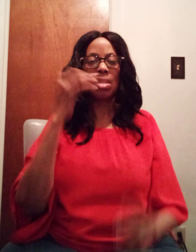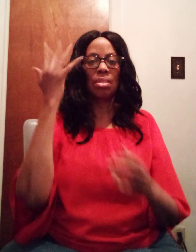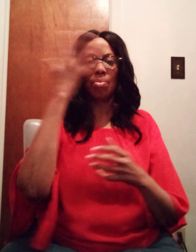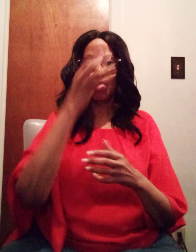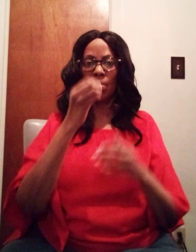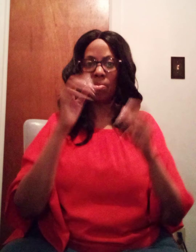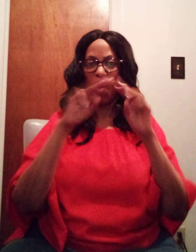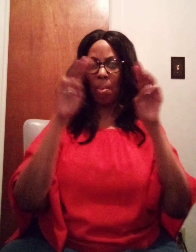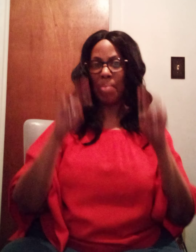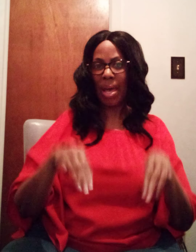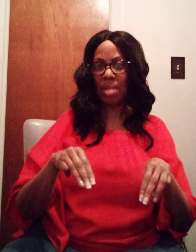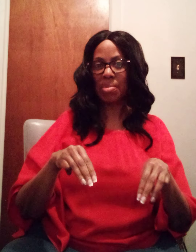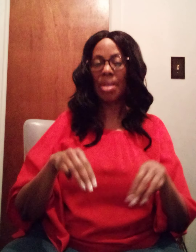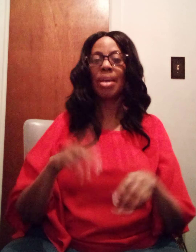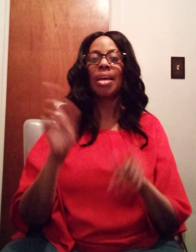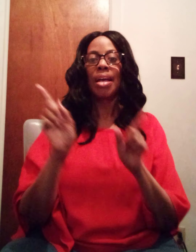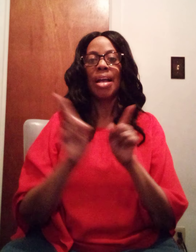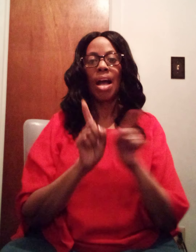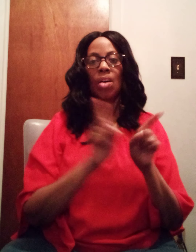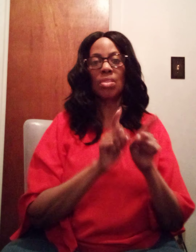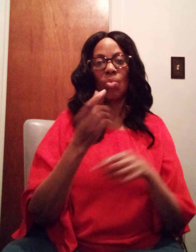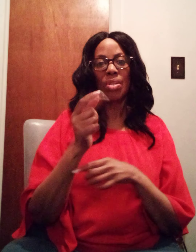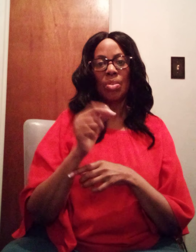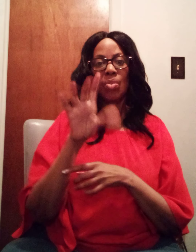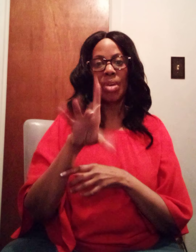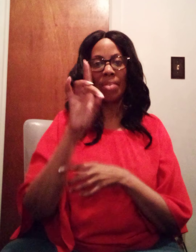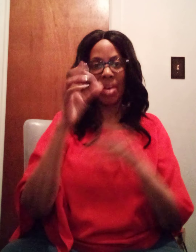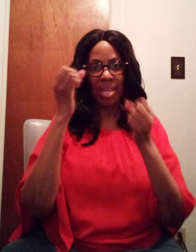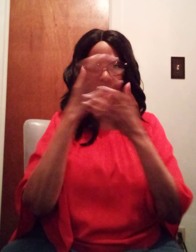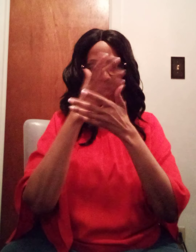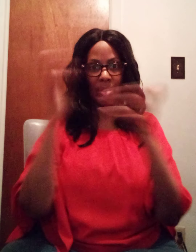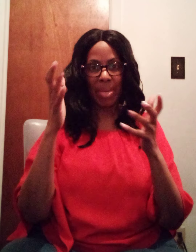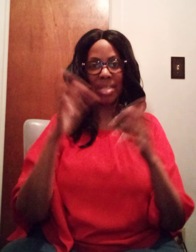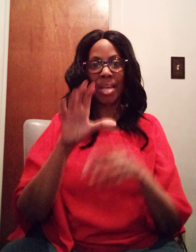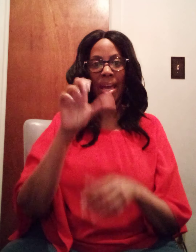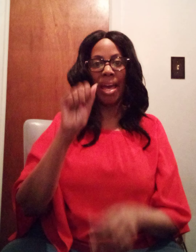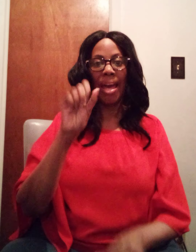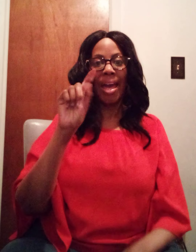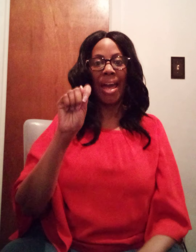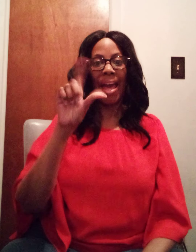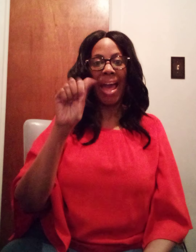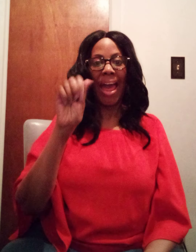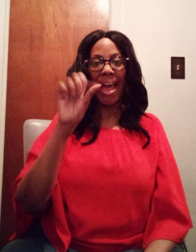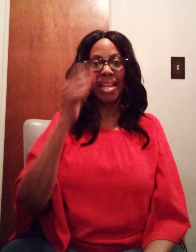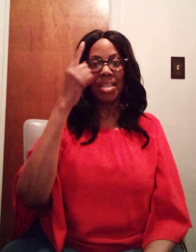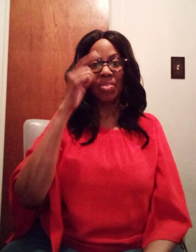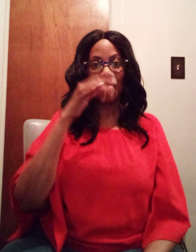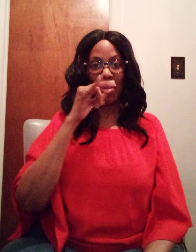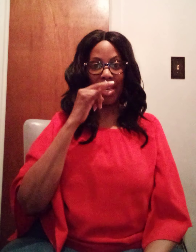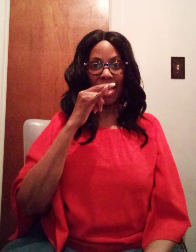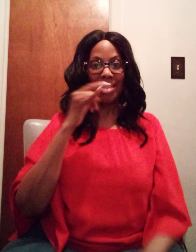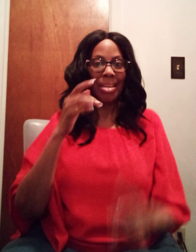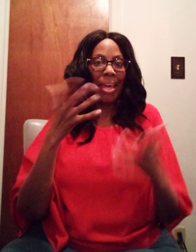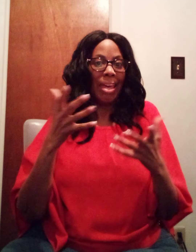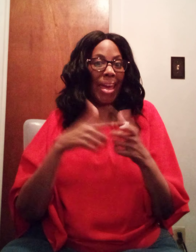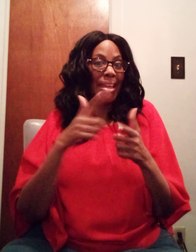online atlases and apps for kids so that you can learn on the go. Speaking of learning on the go, be sure to watch